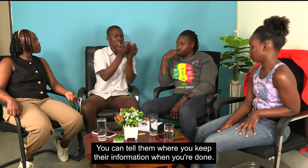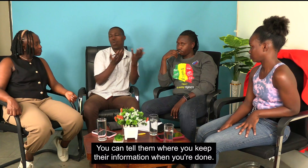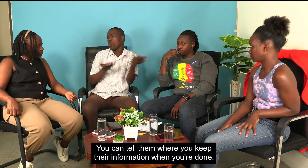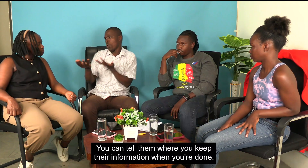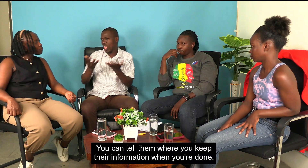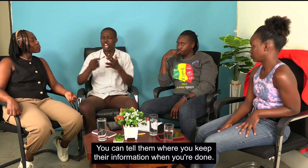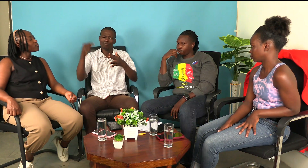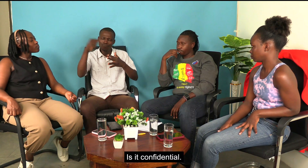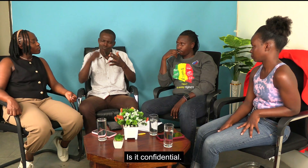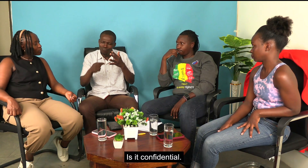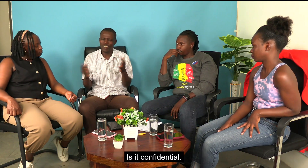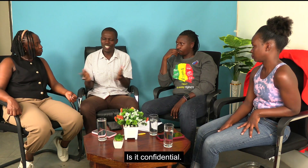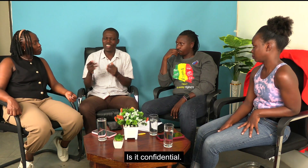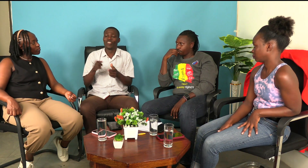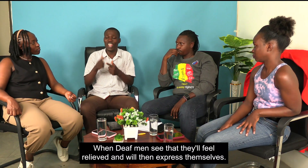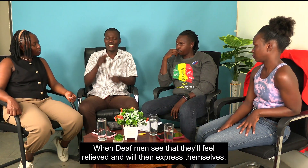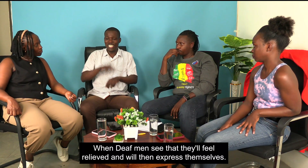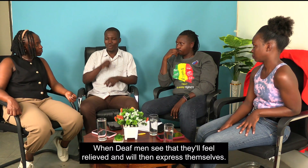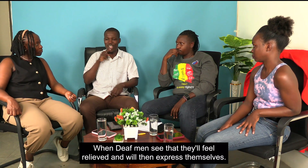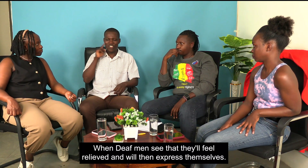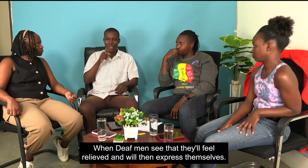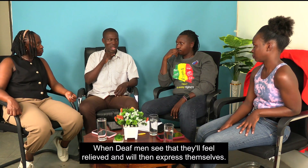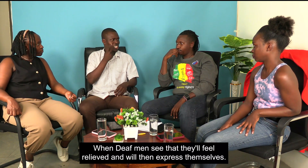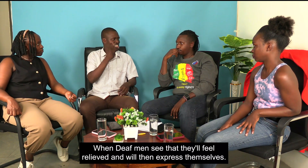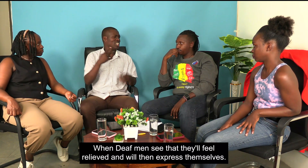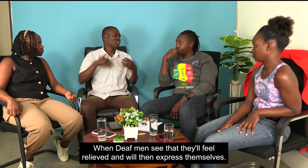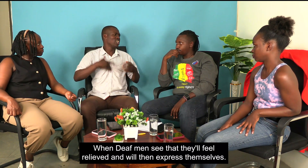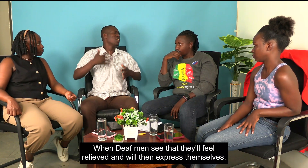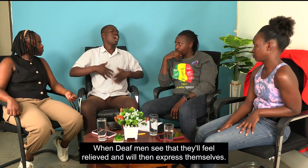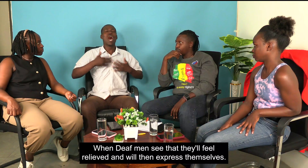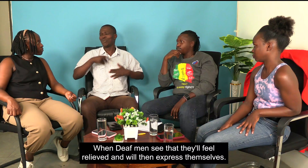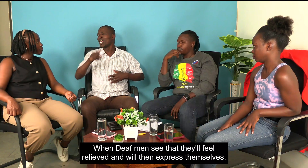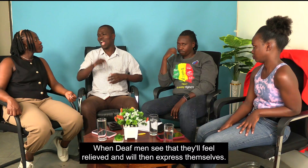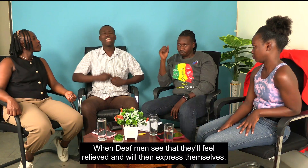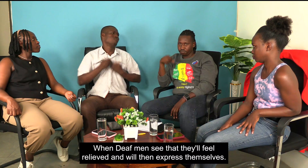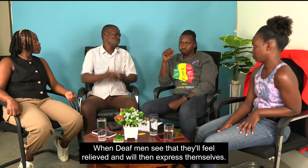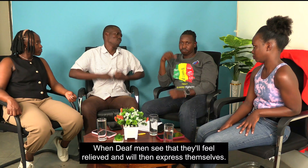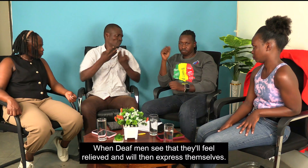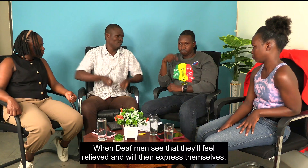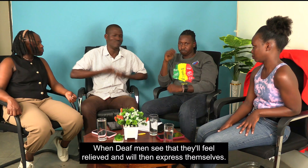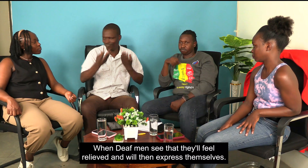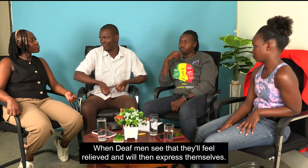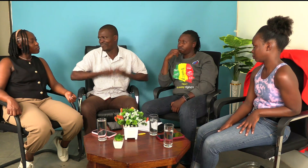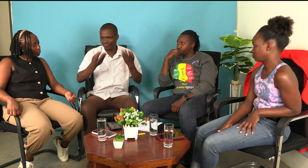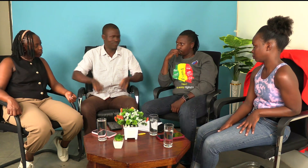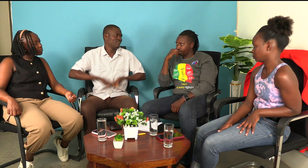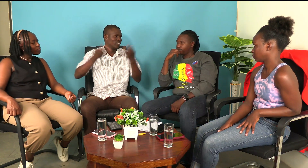there, don't take it anywhere else. So when a deaf man is there, they will feel happy and they will be